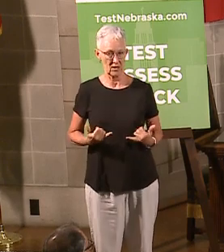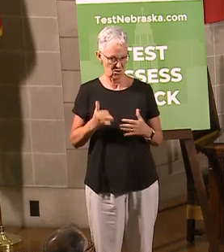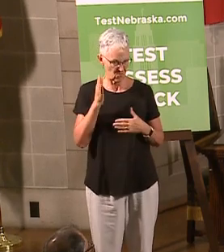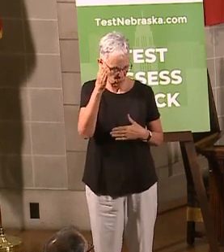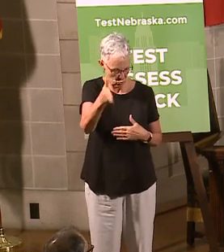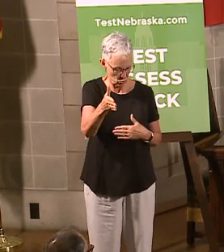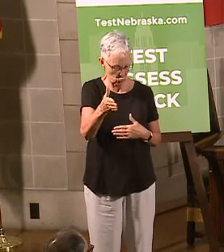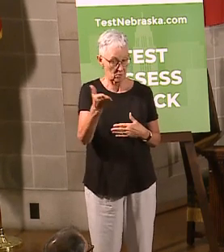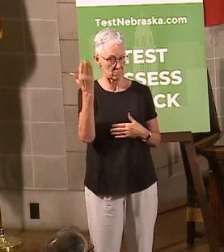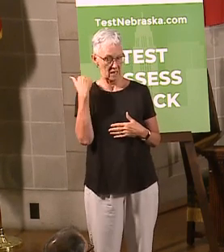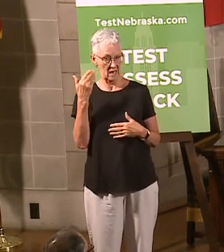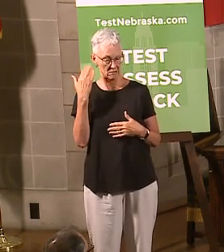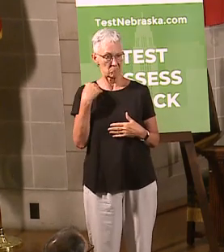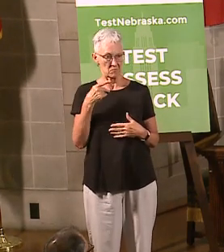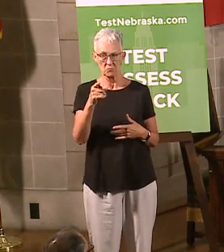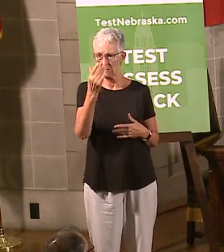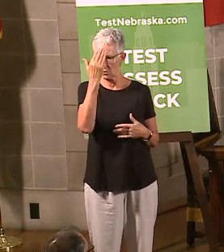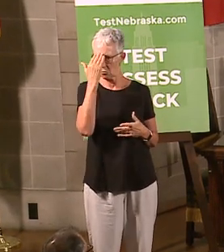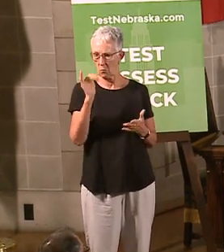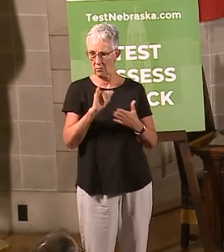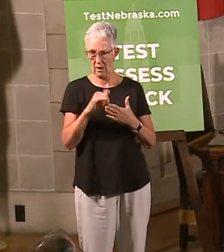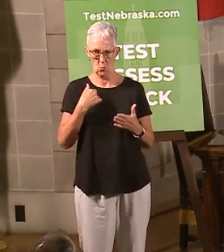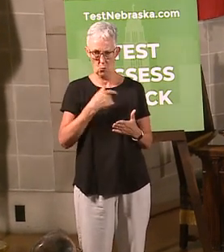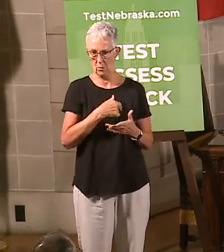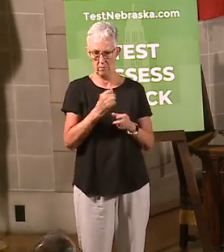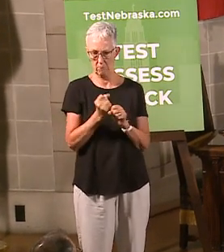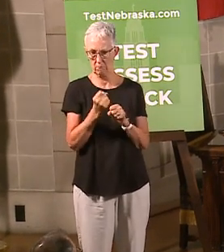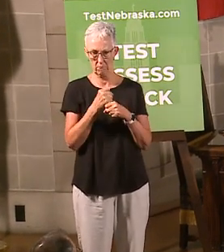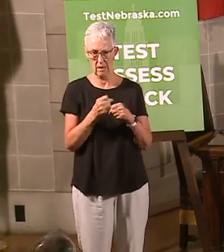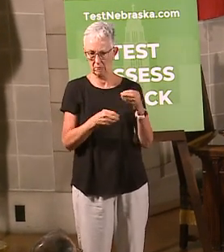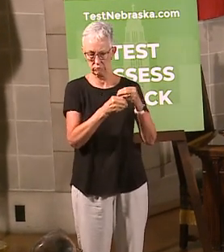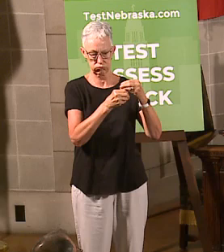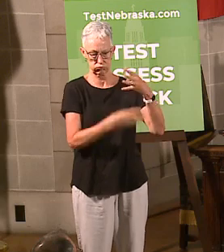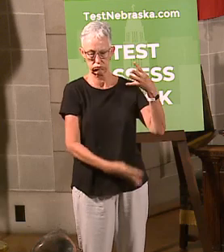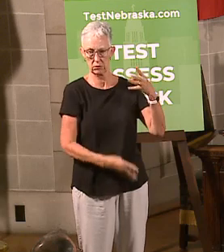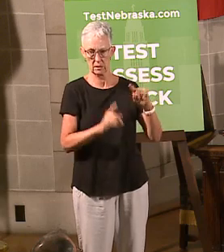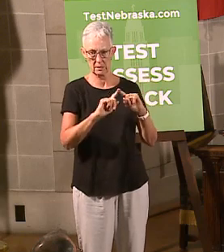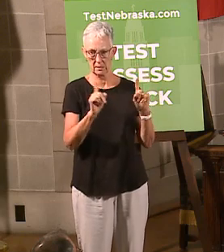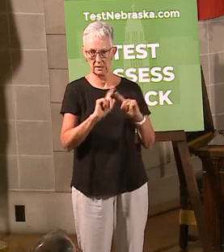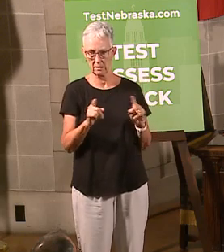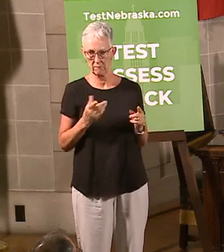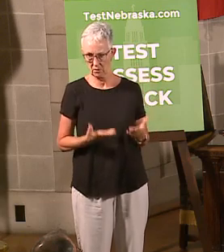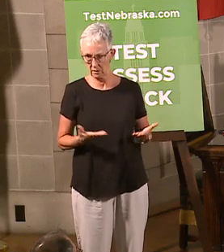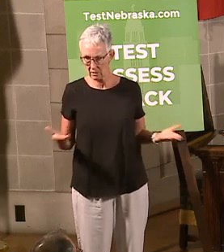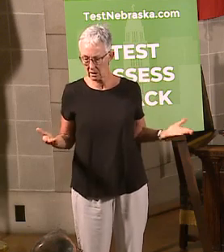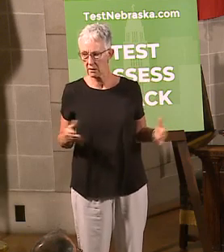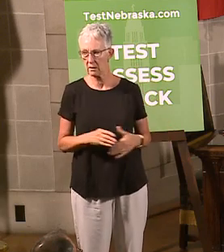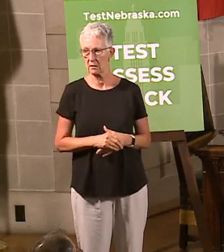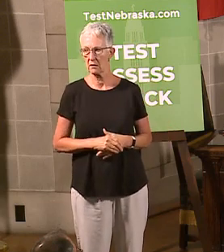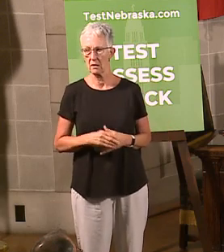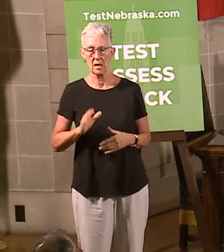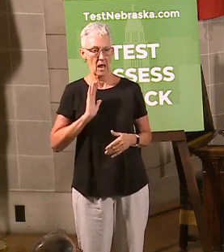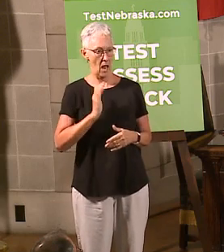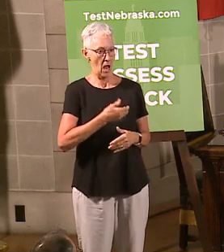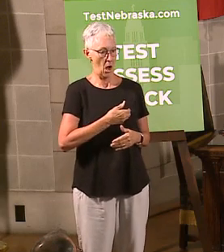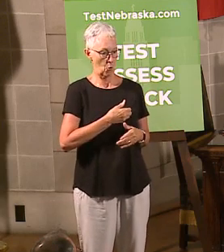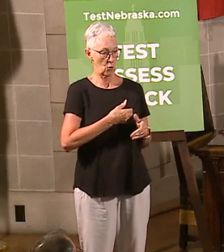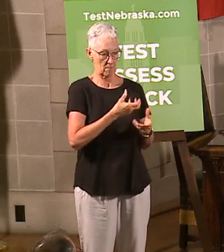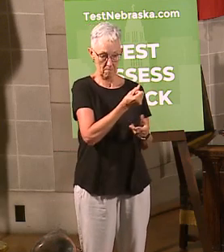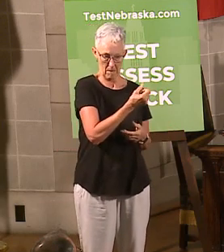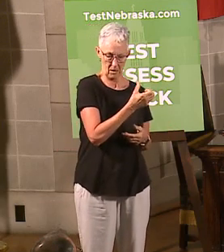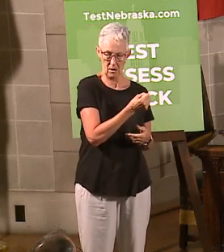already know, the products that we create, but just so you know that they are continually getting safer all the time.